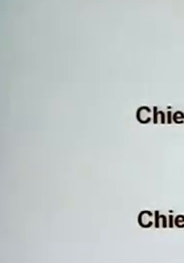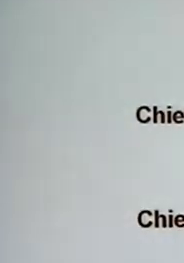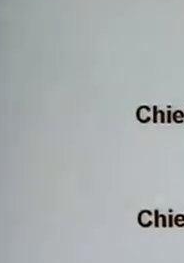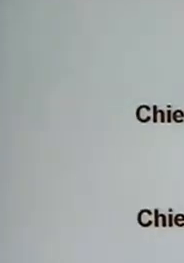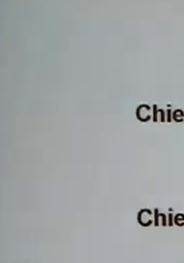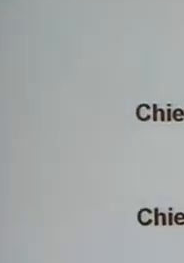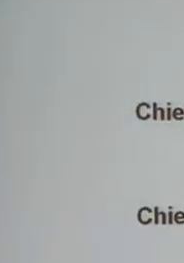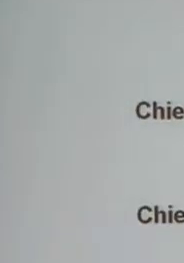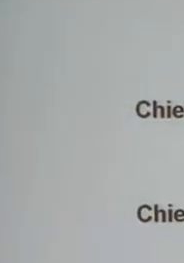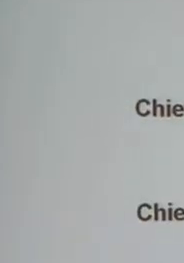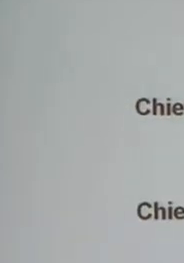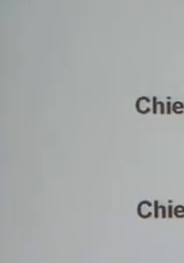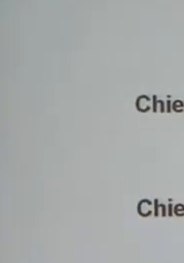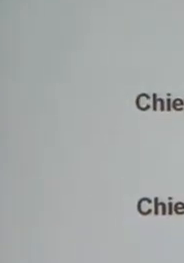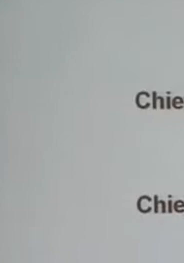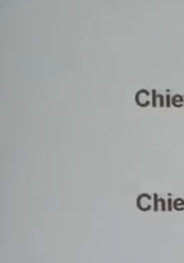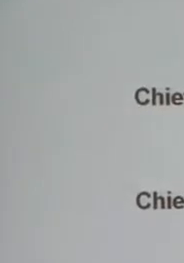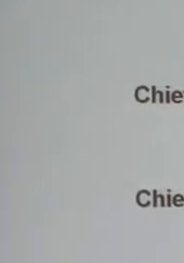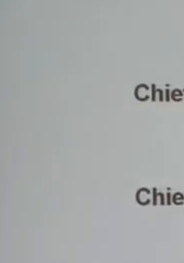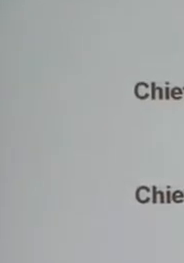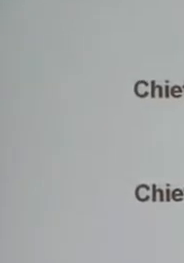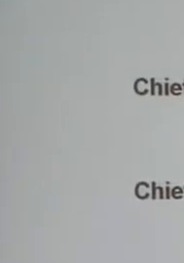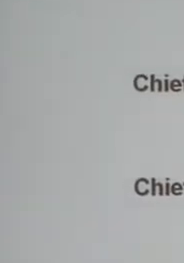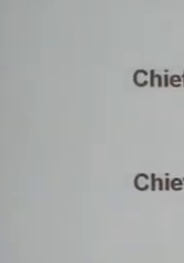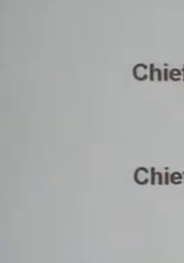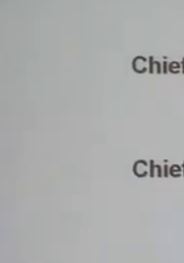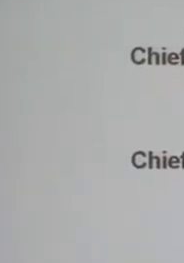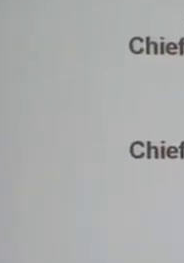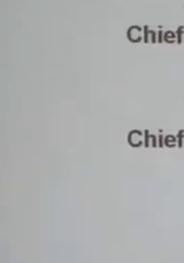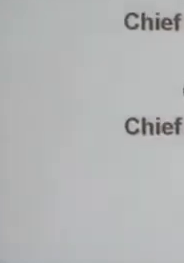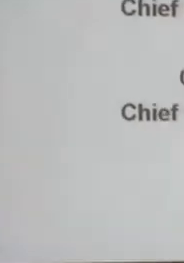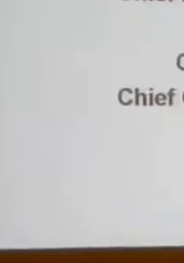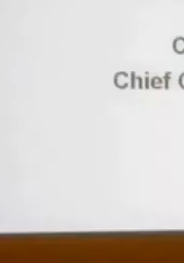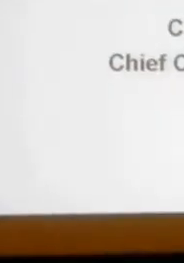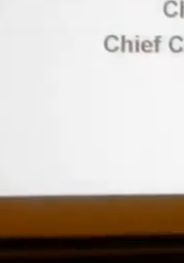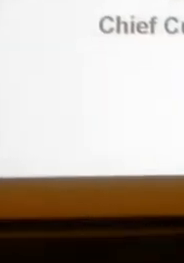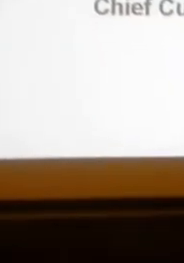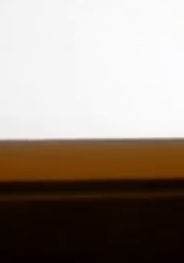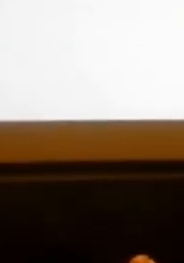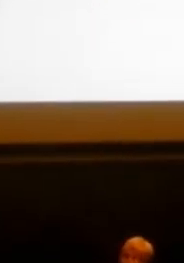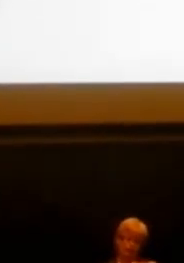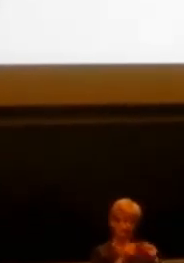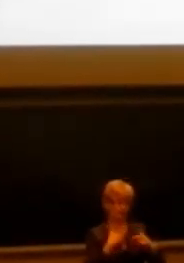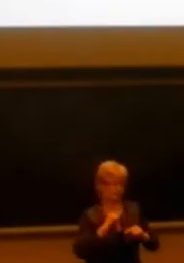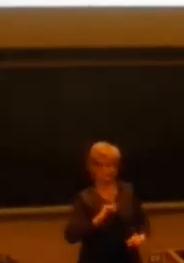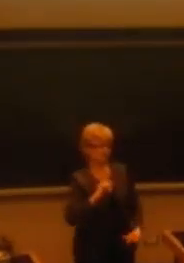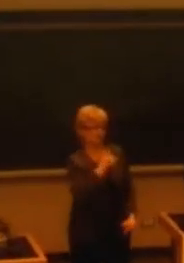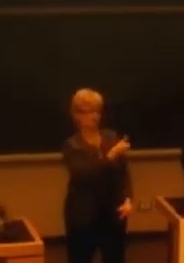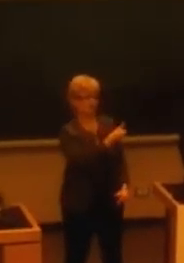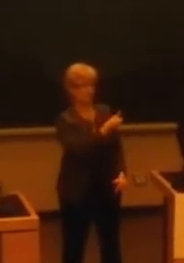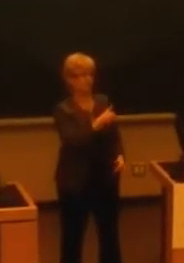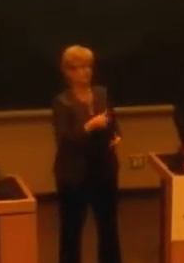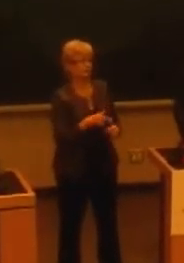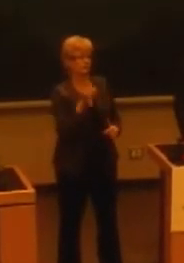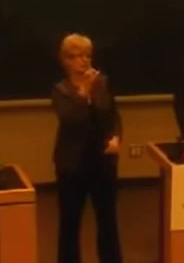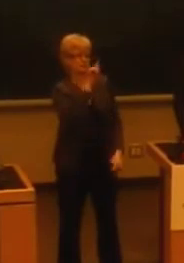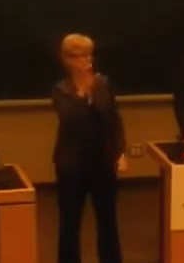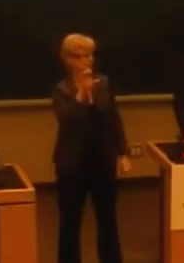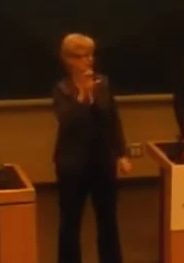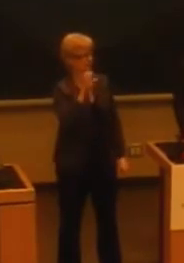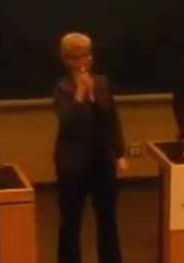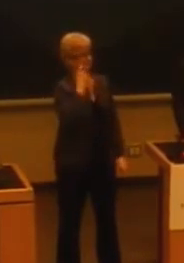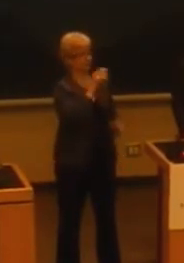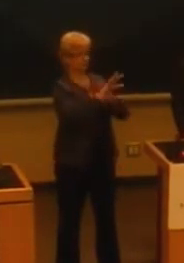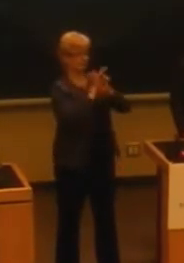that are happening at the TTC in the domain of customer service, the continuing journey, I'm going to turn it over to the TTC's